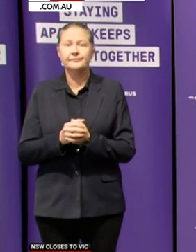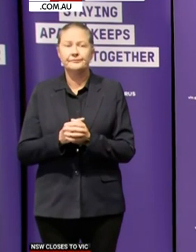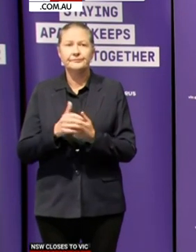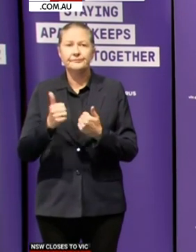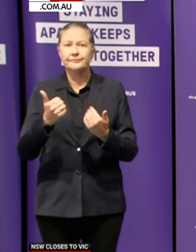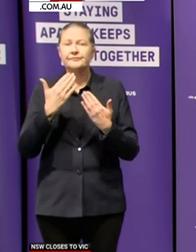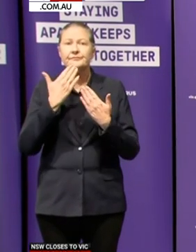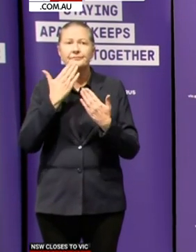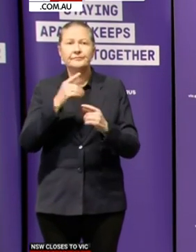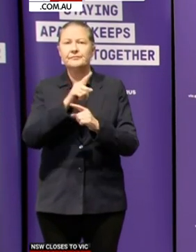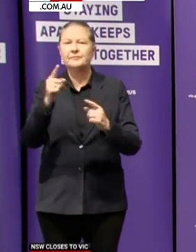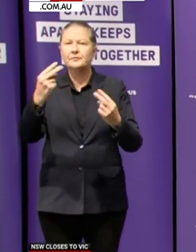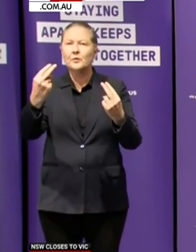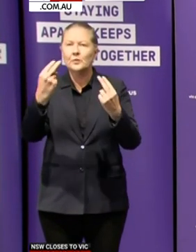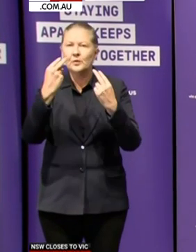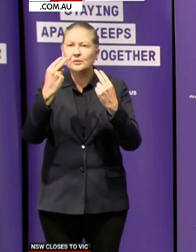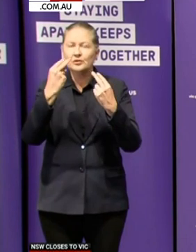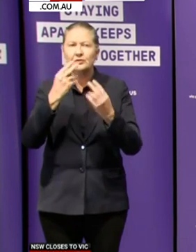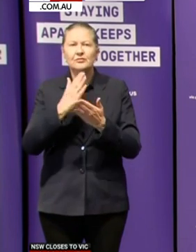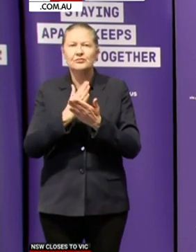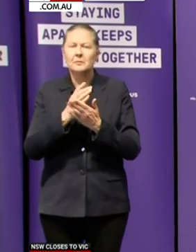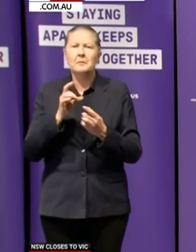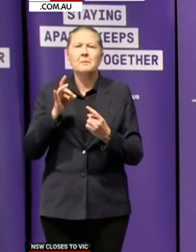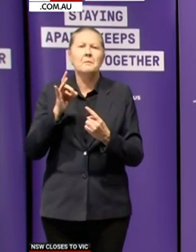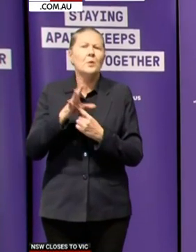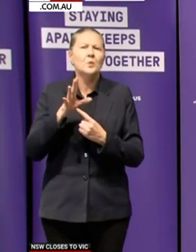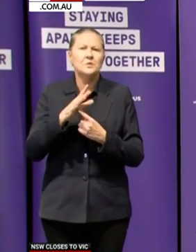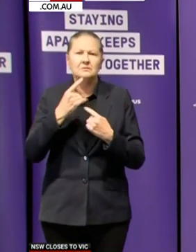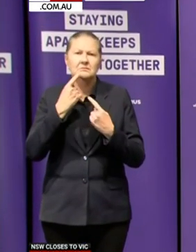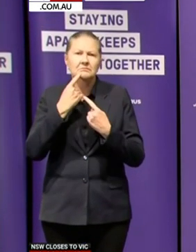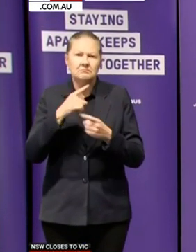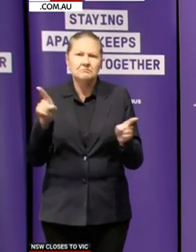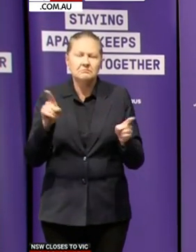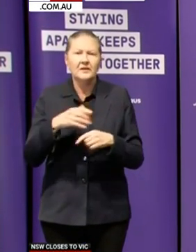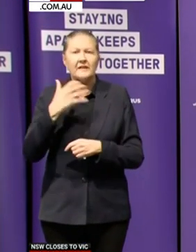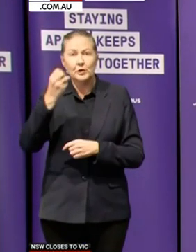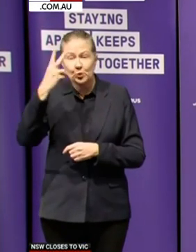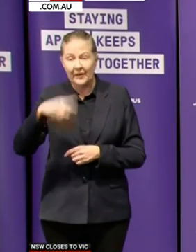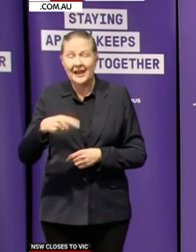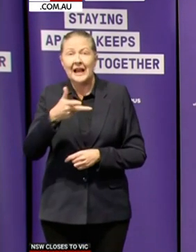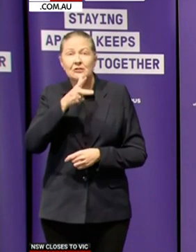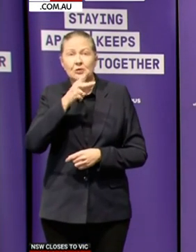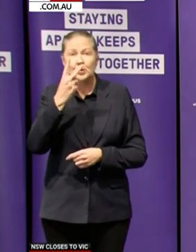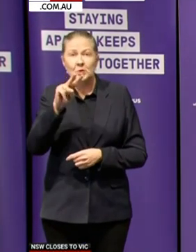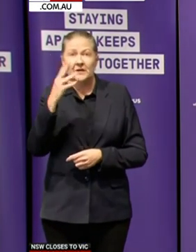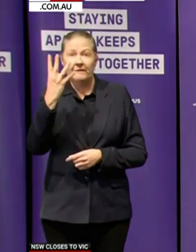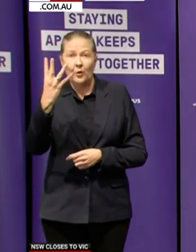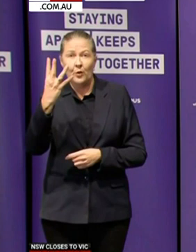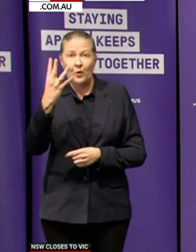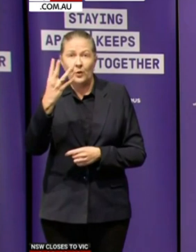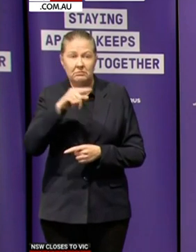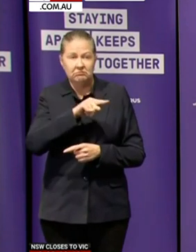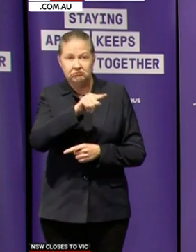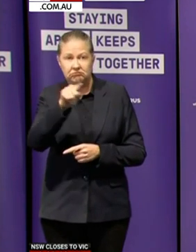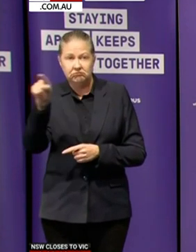Thanks very much for joining us for some very significant announcements. We have 2,824 cases of